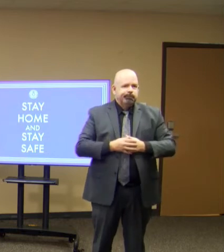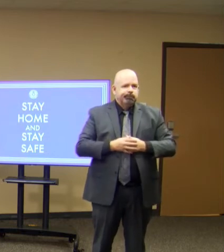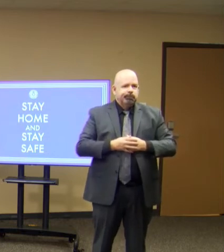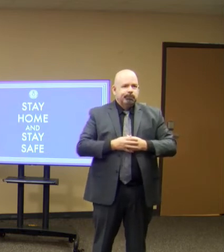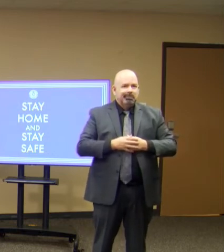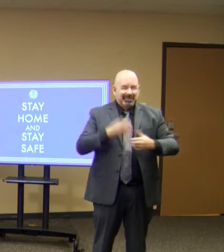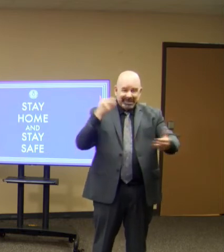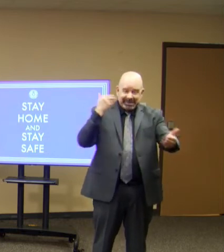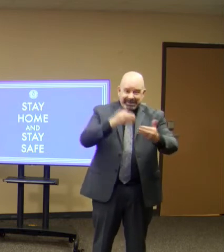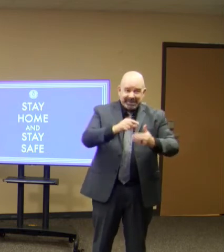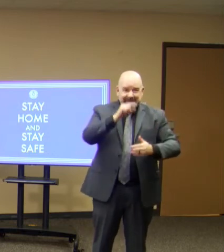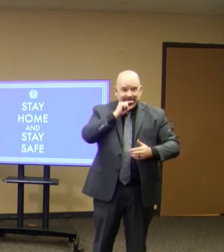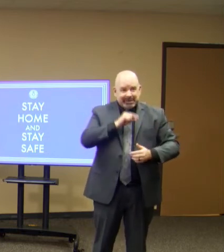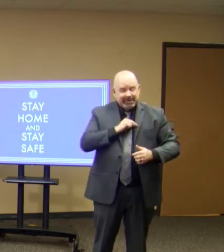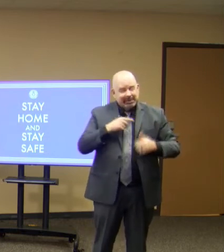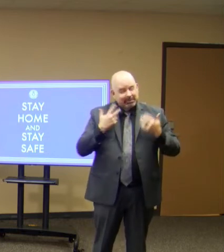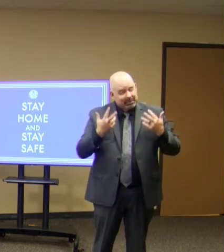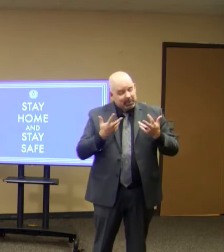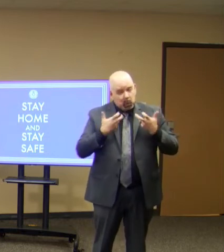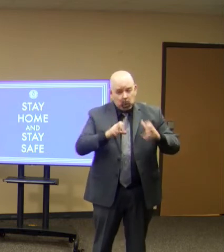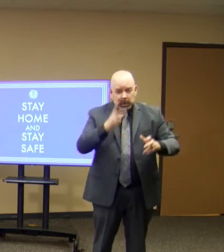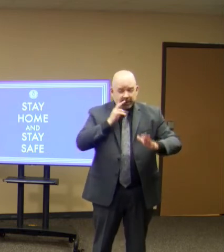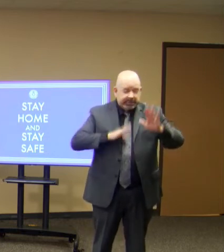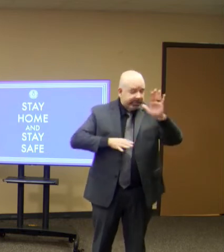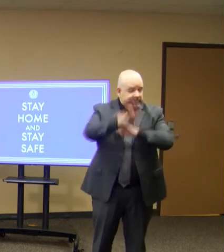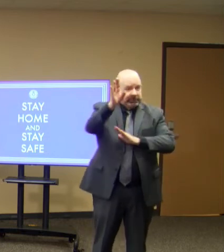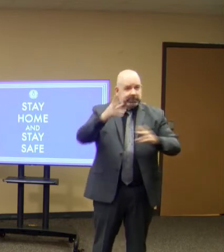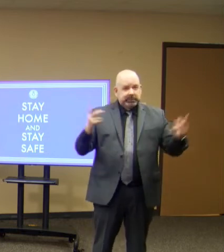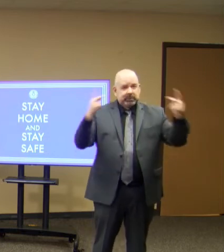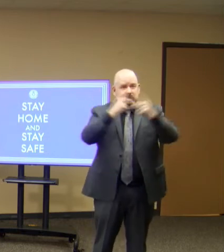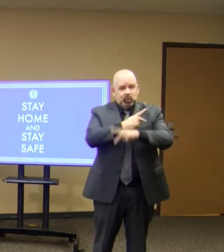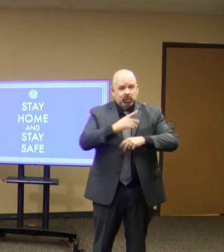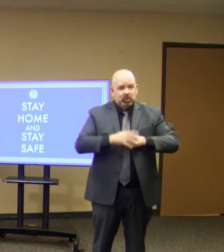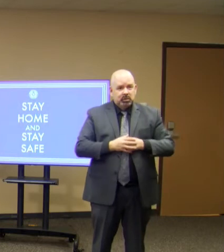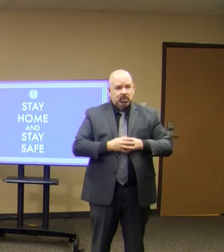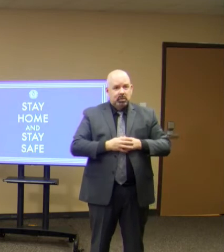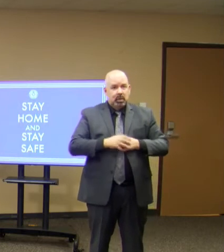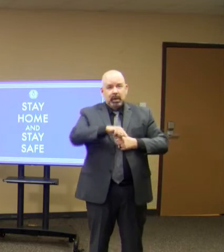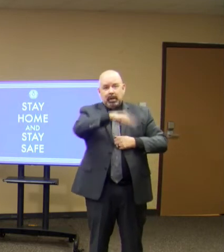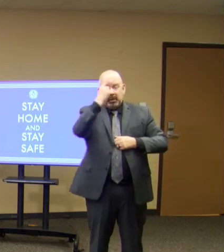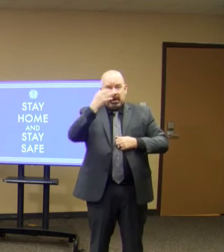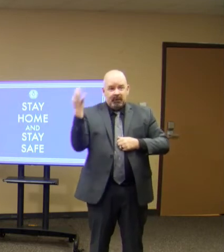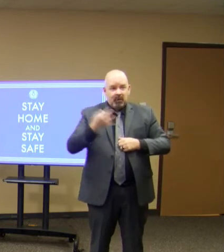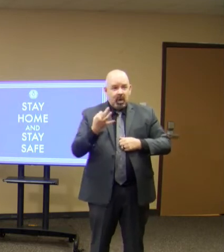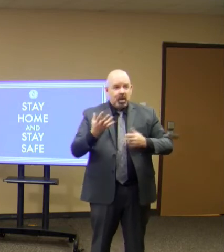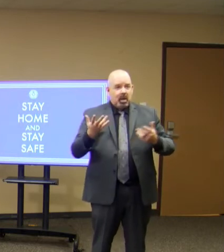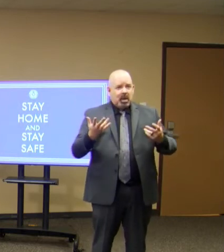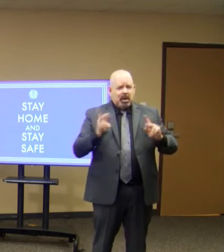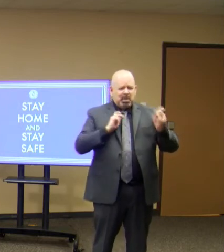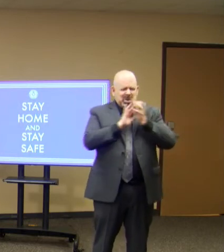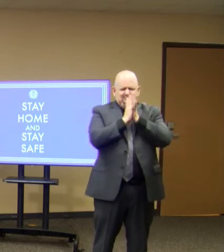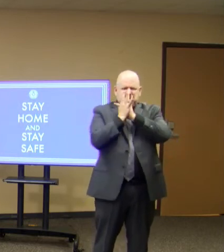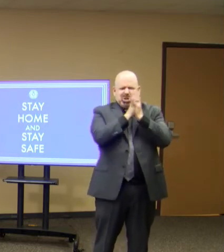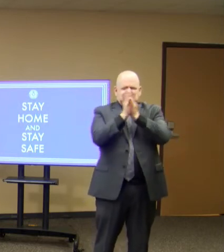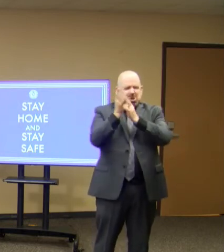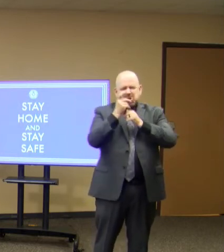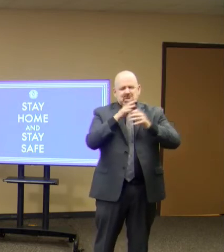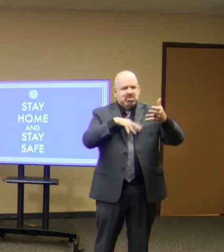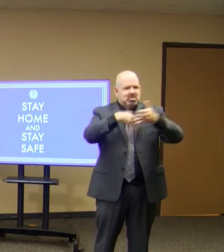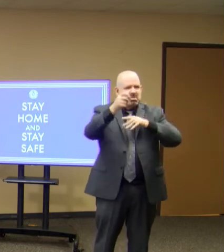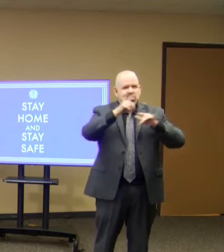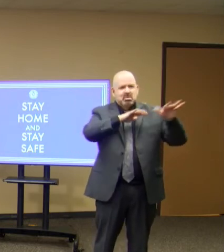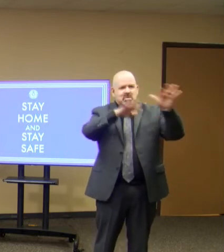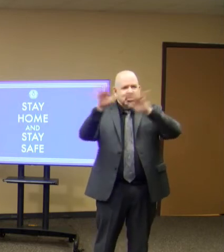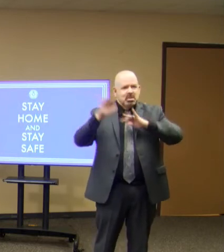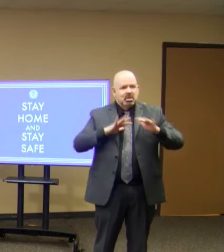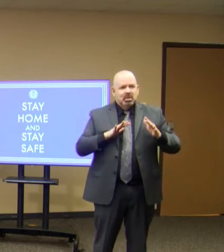but Black Friday craziness. And that's all kinds of non-6 foot interactions that we've got to try to avoid.